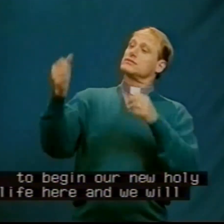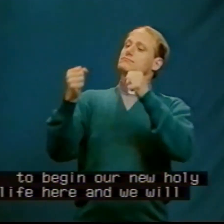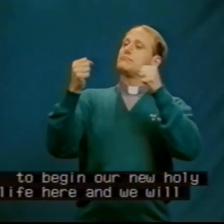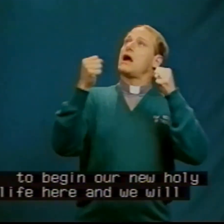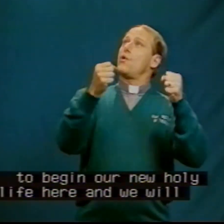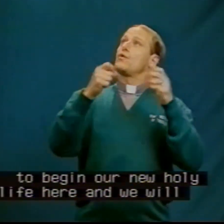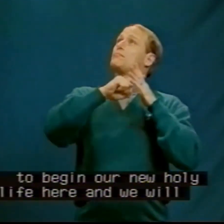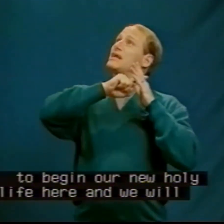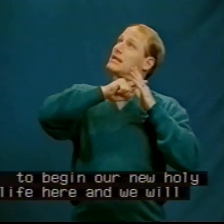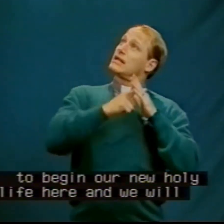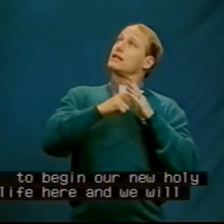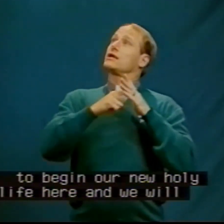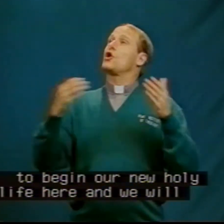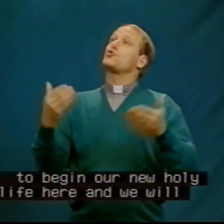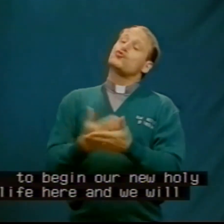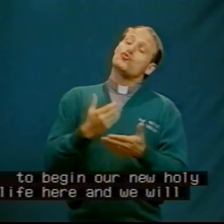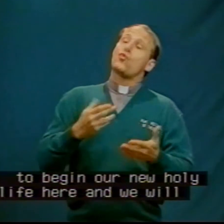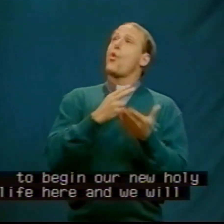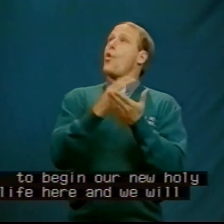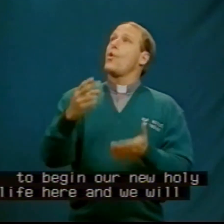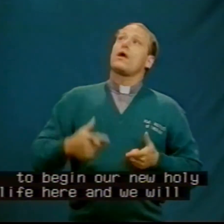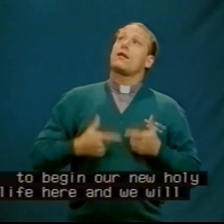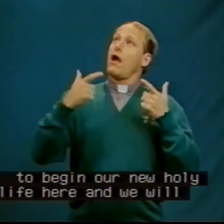to begin our new holy life here.